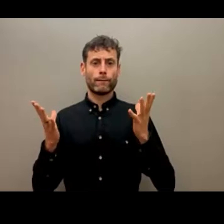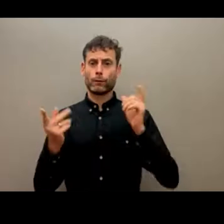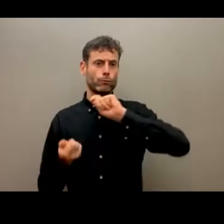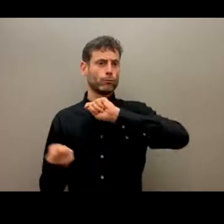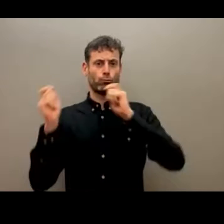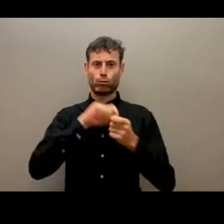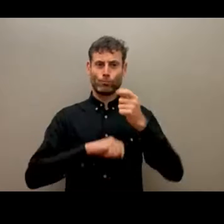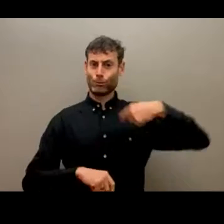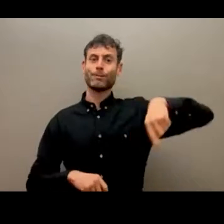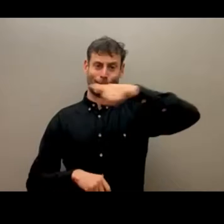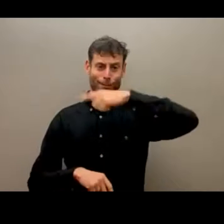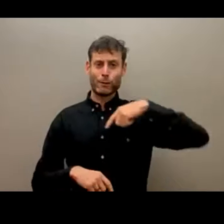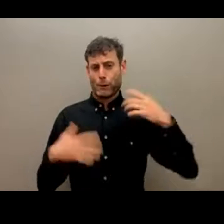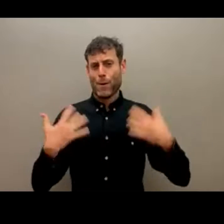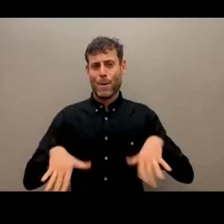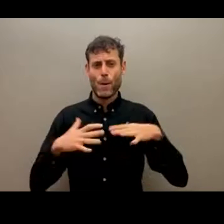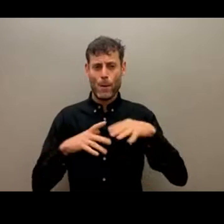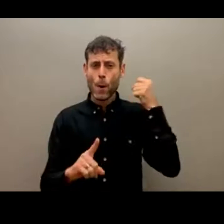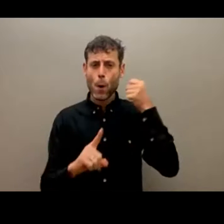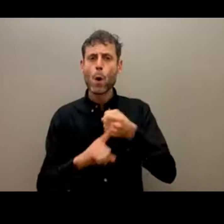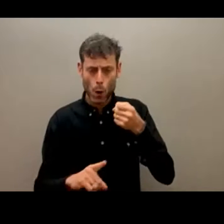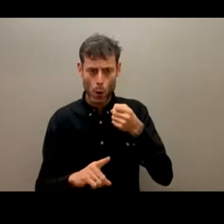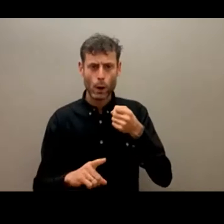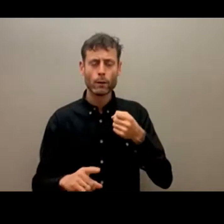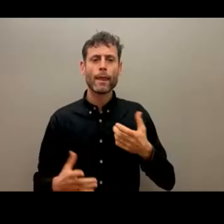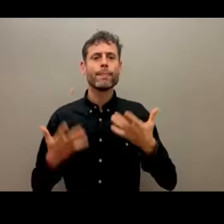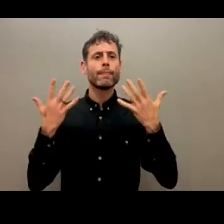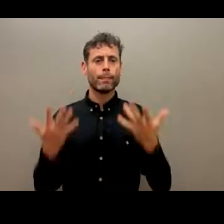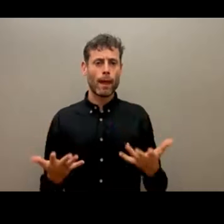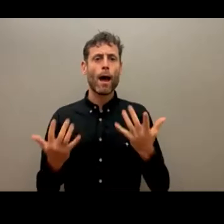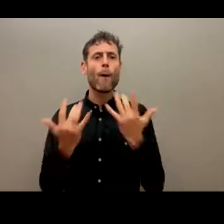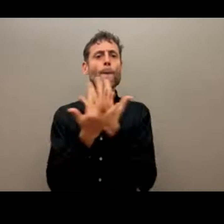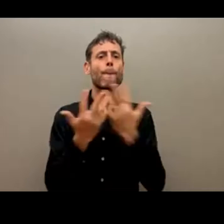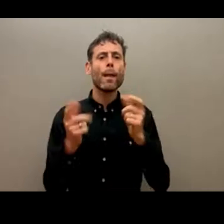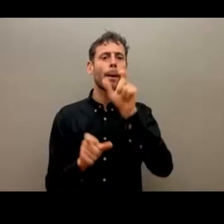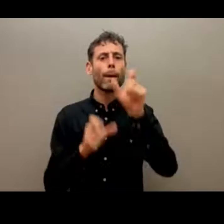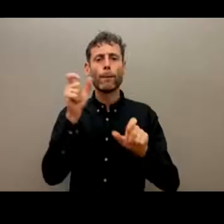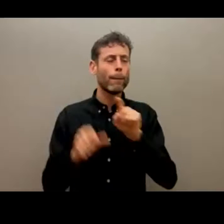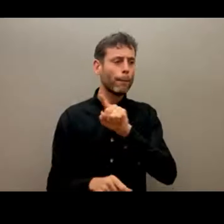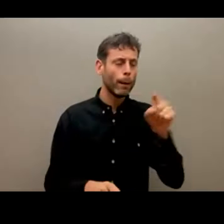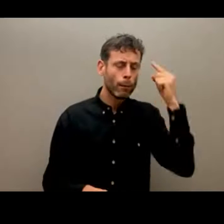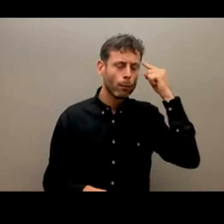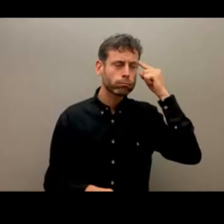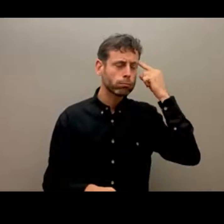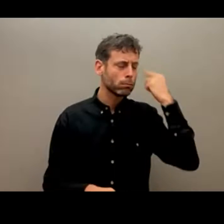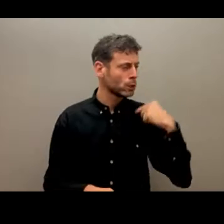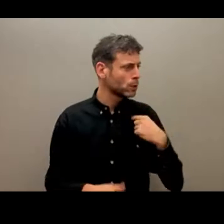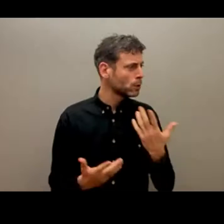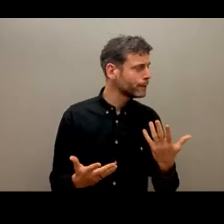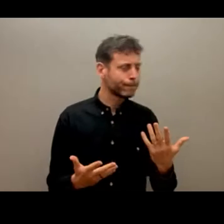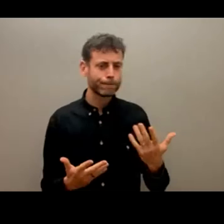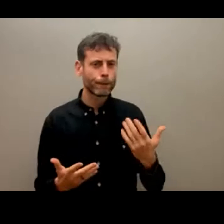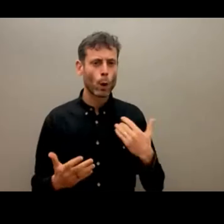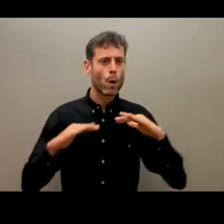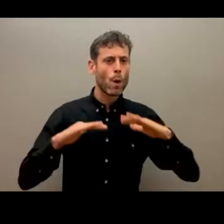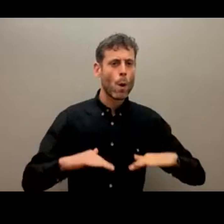spoken about COVID as an opportunity. What's interesting then in the background then is that we have encouraged Irish Aid to do a review